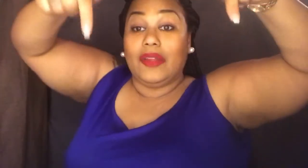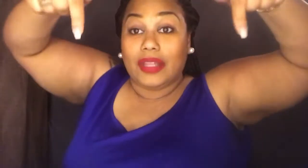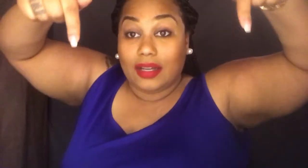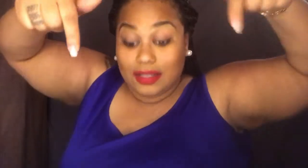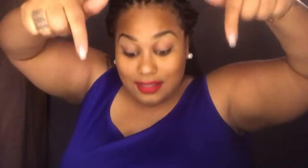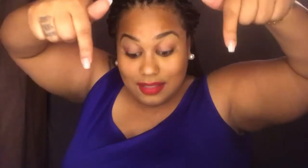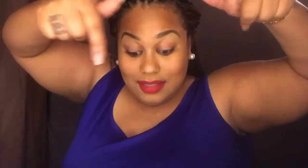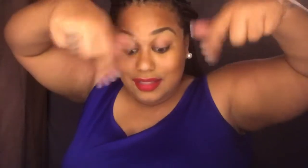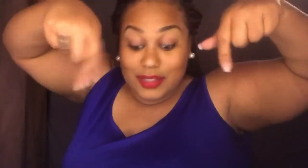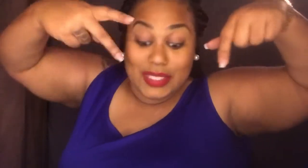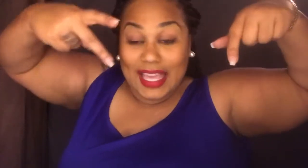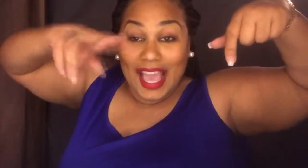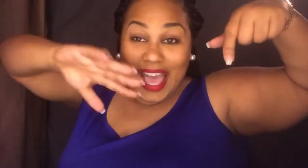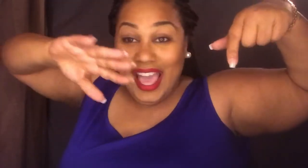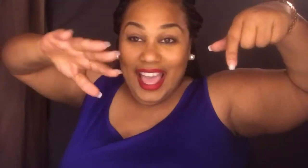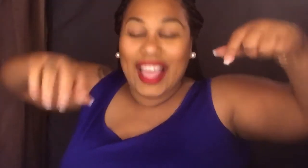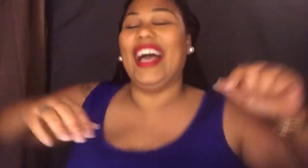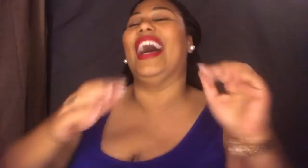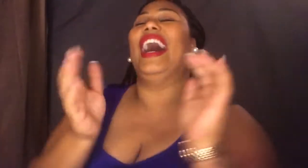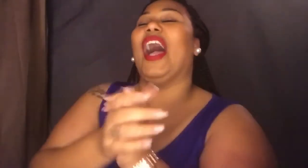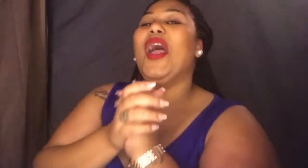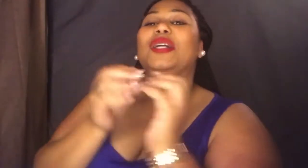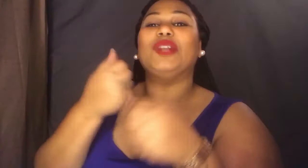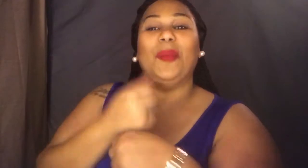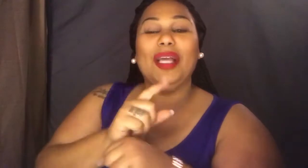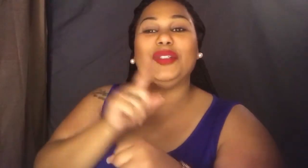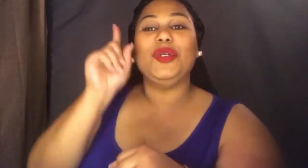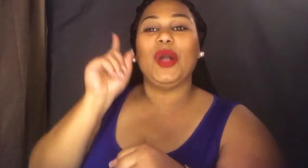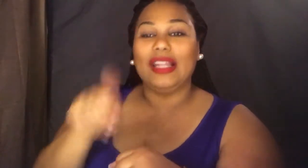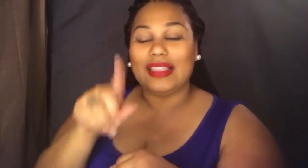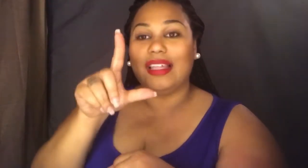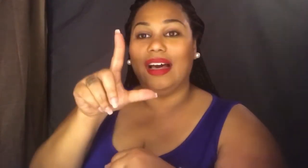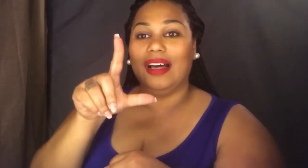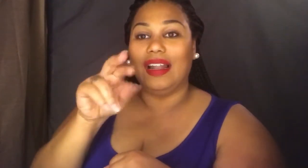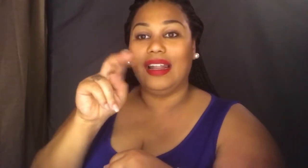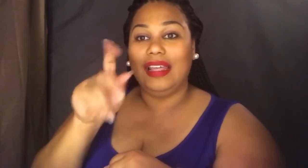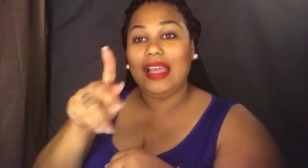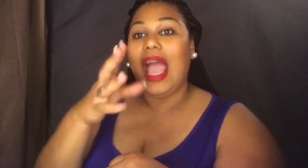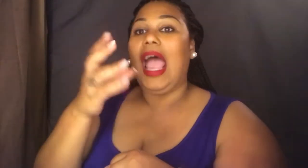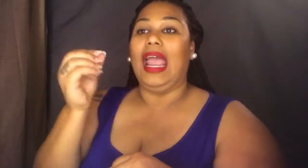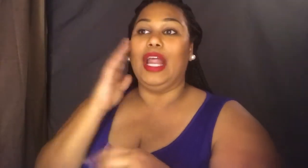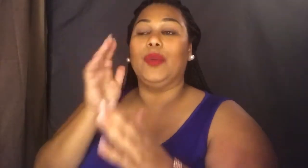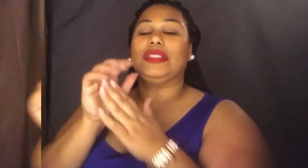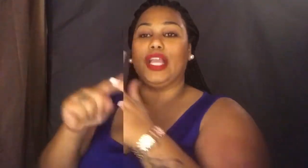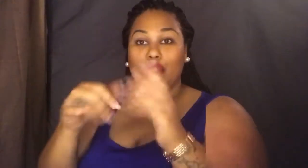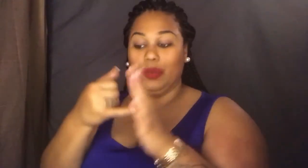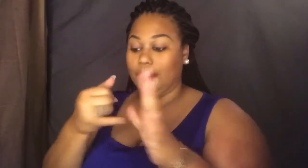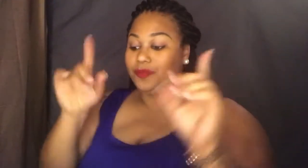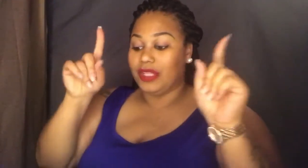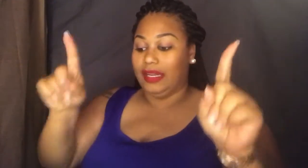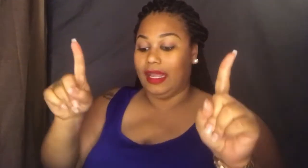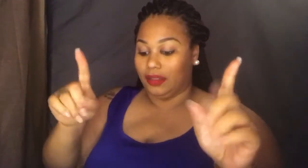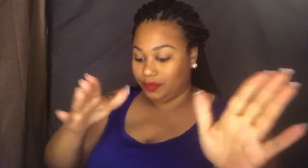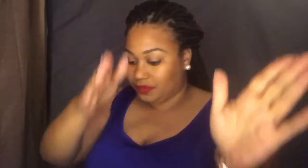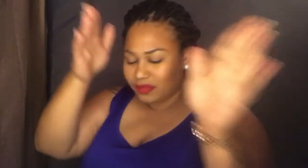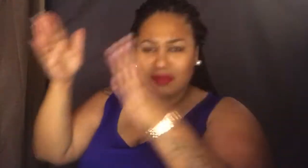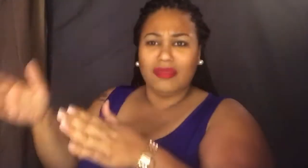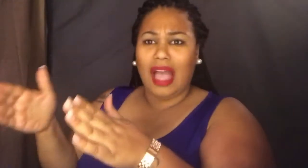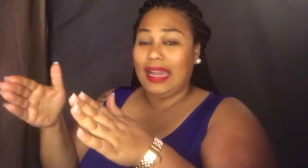there. You see, hey. So make sure you click the link, and it will take you with. Now, I